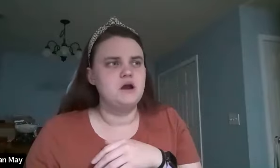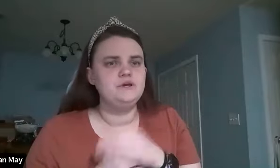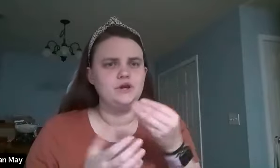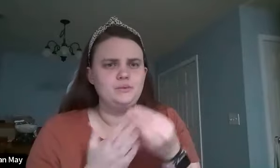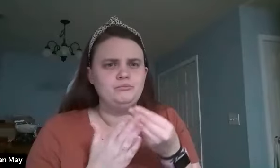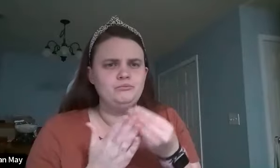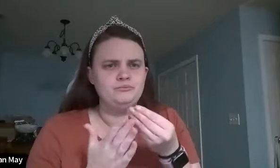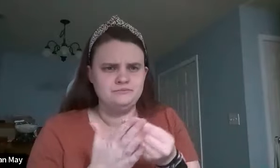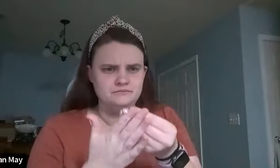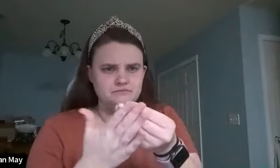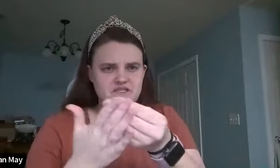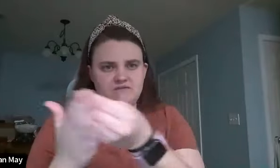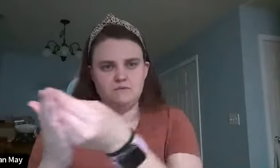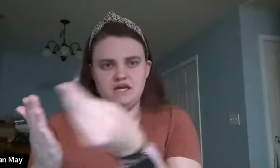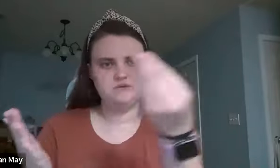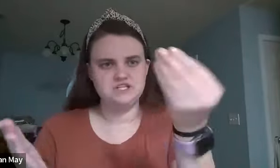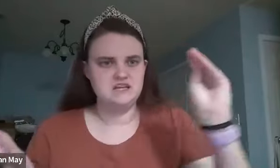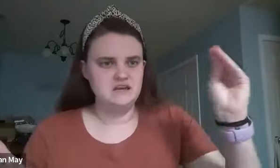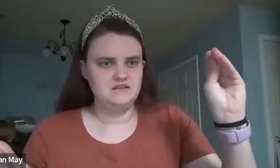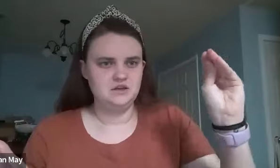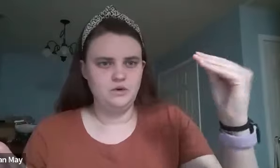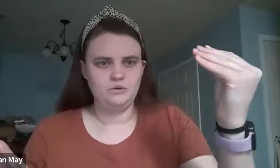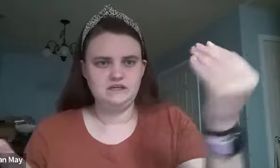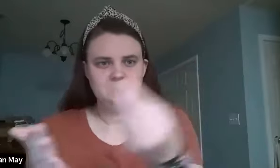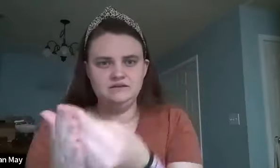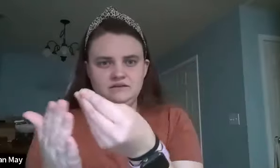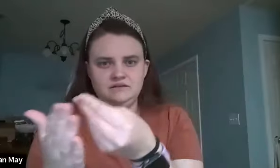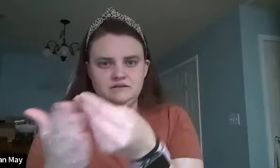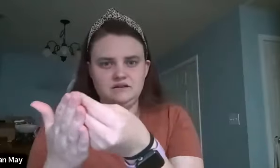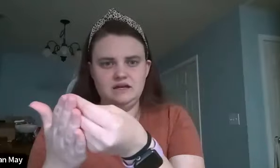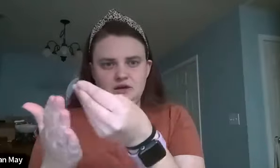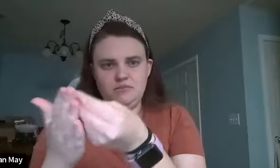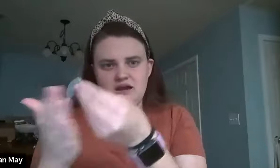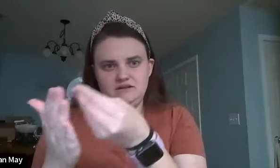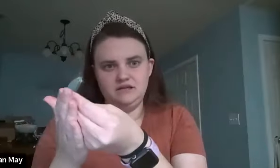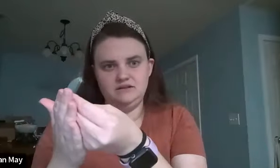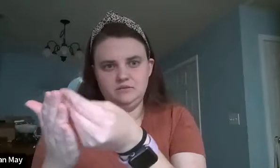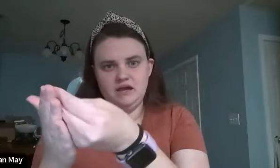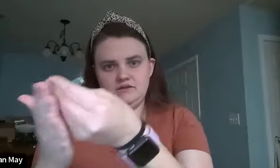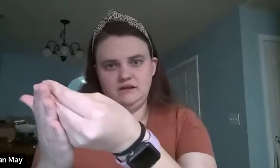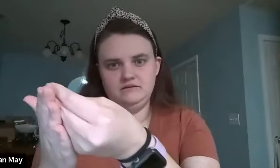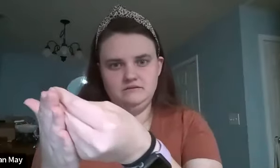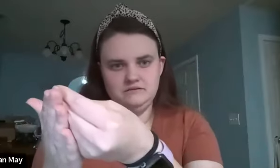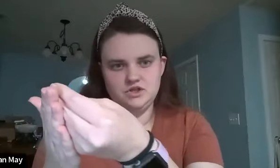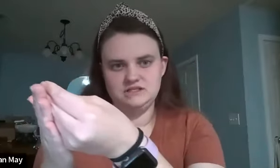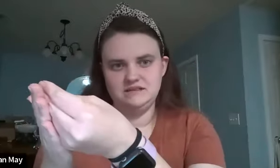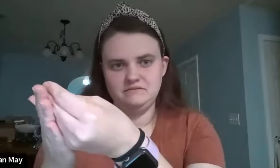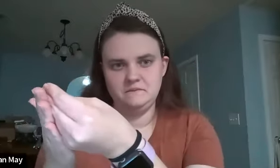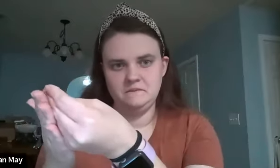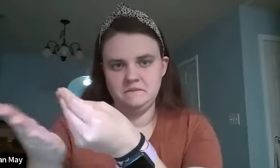probably go the sign for money, which is like you're holding and you're patting it. You're back, like trying to see.